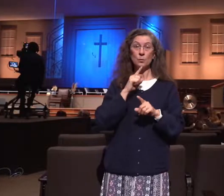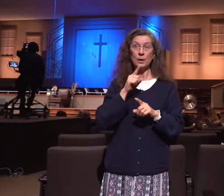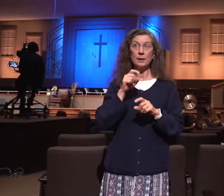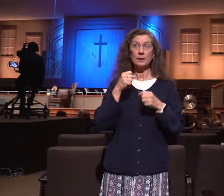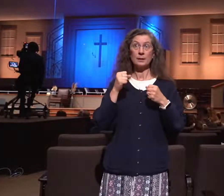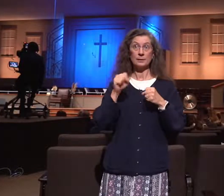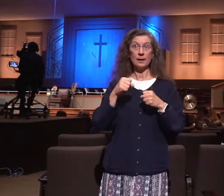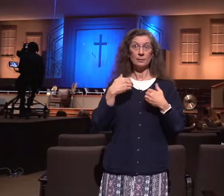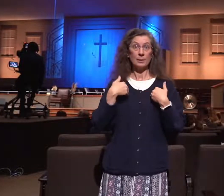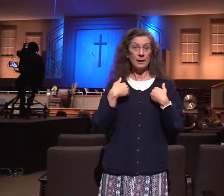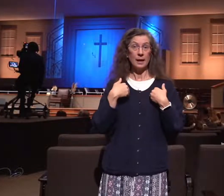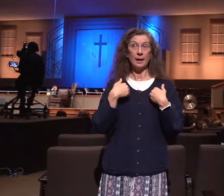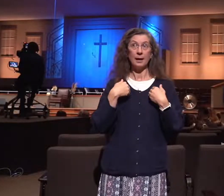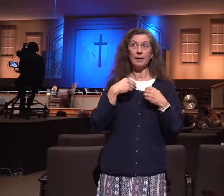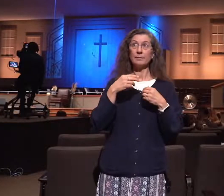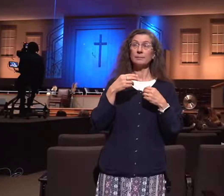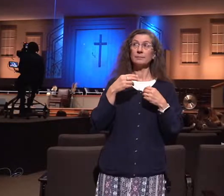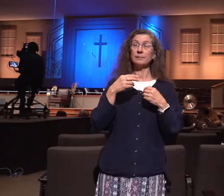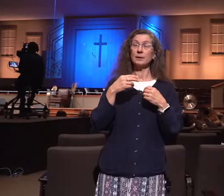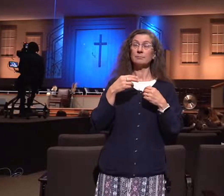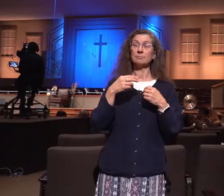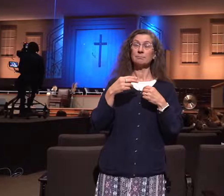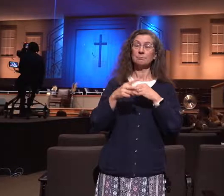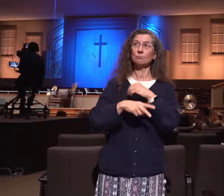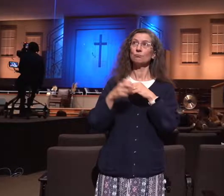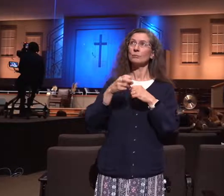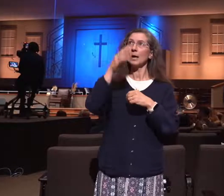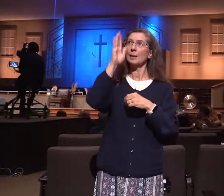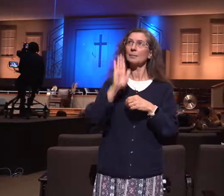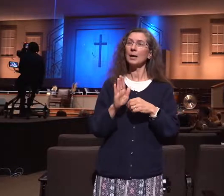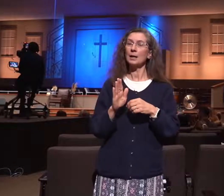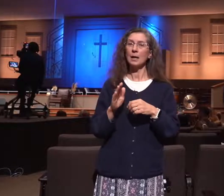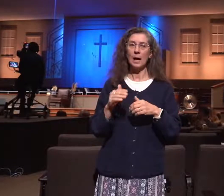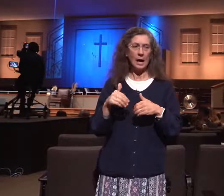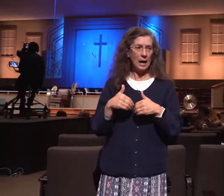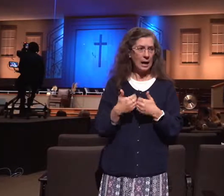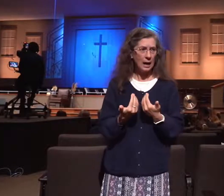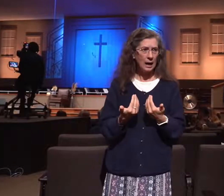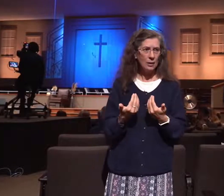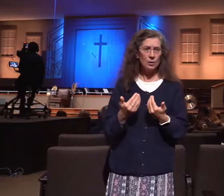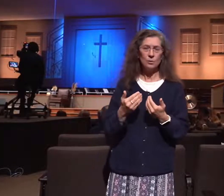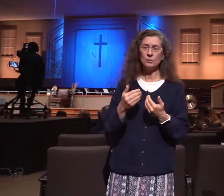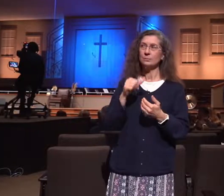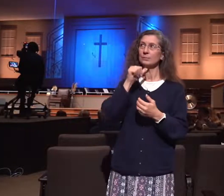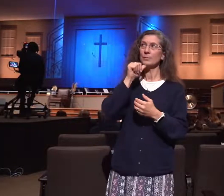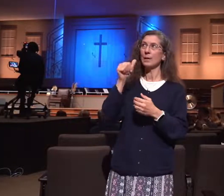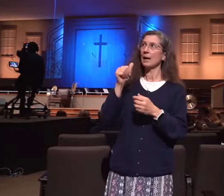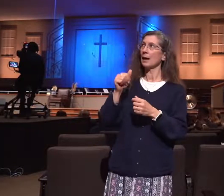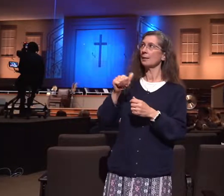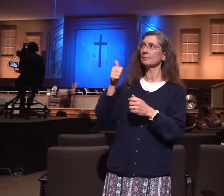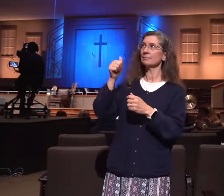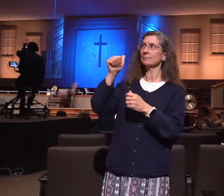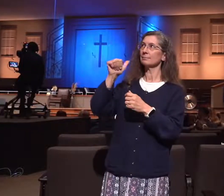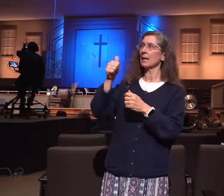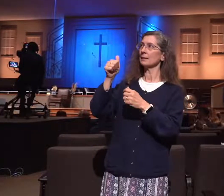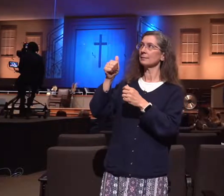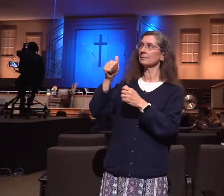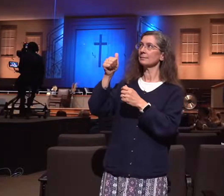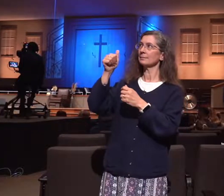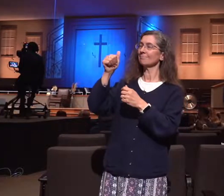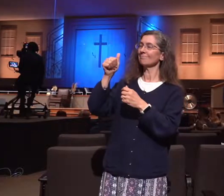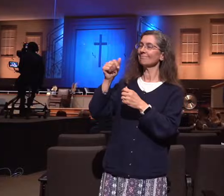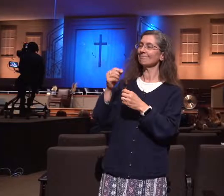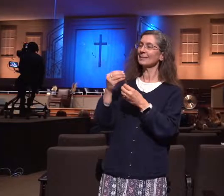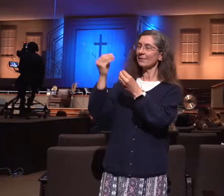offerings. Bring you all the tithes and offerings in the storehouse. See if I'll not open the windows of heaven and pour you